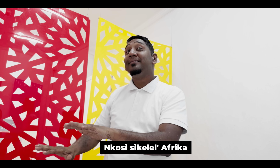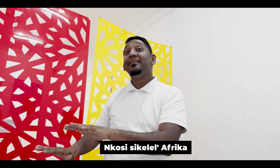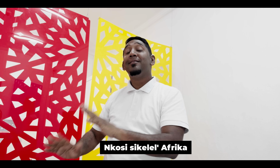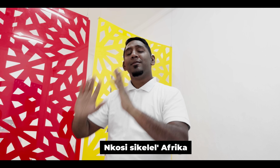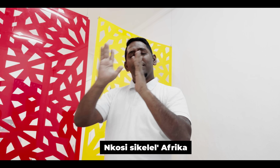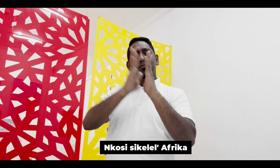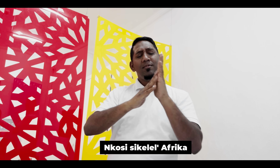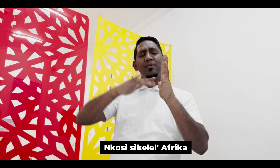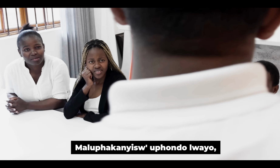Afrika